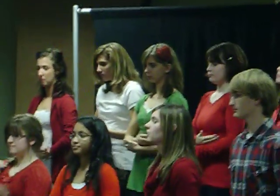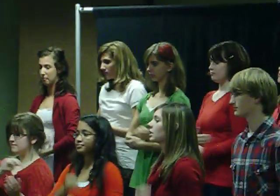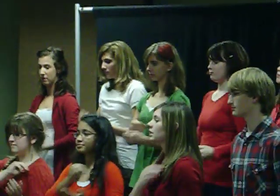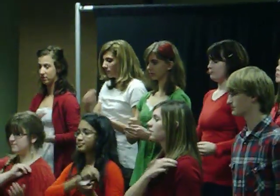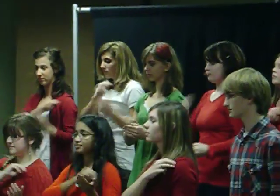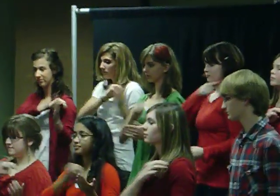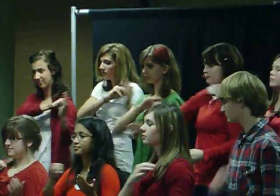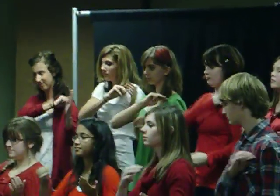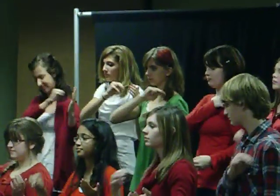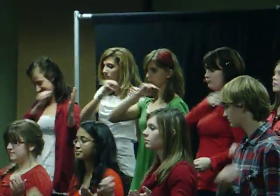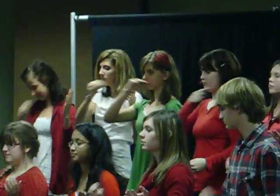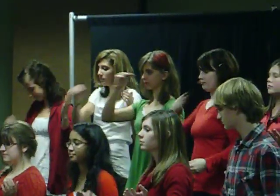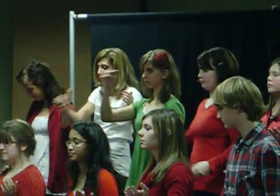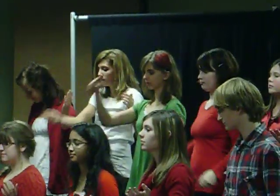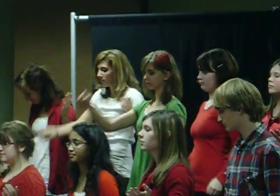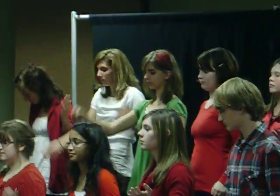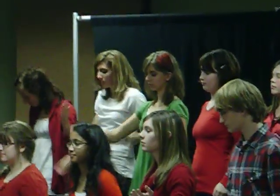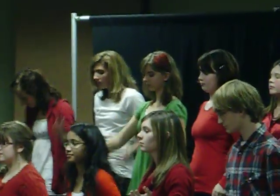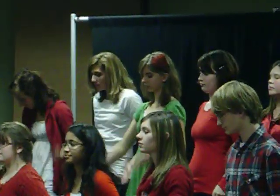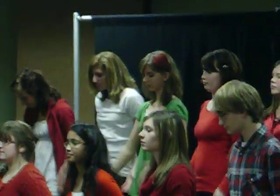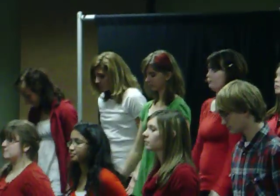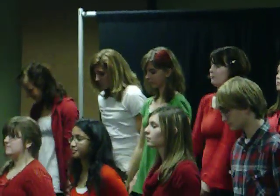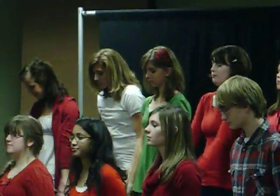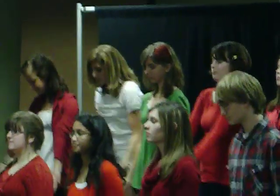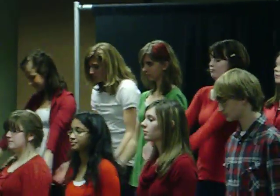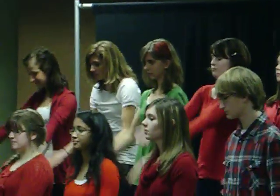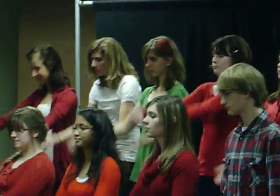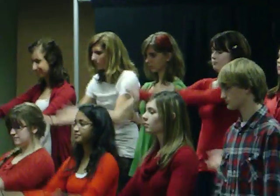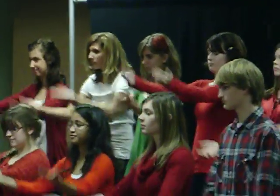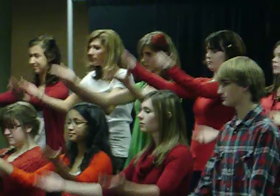Messiah is born.